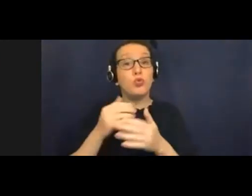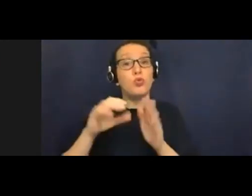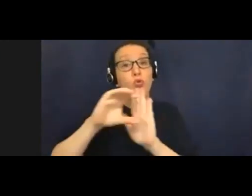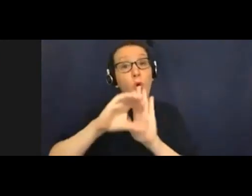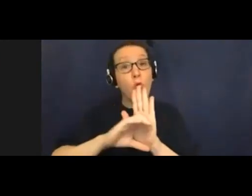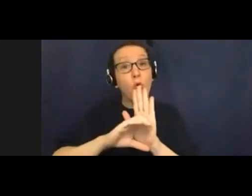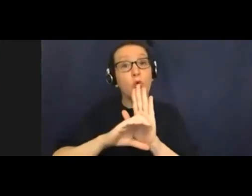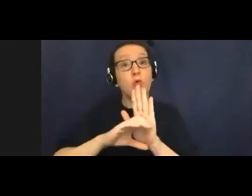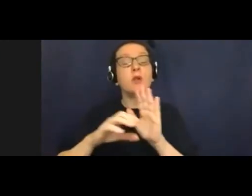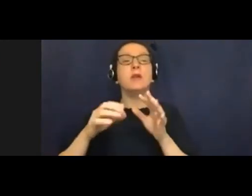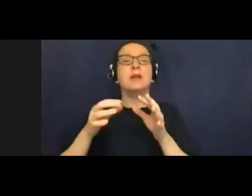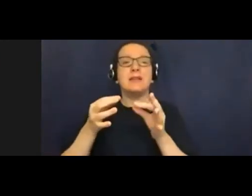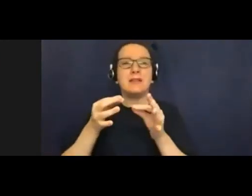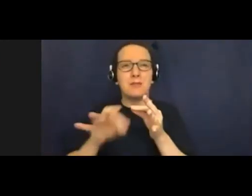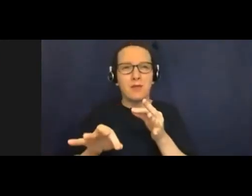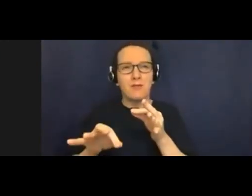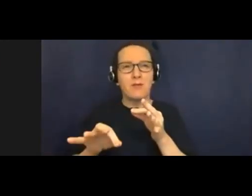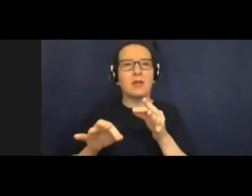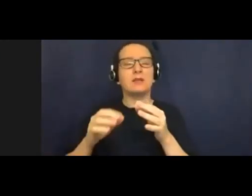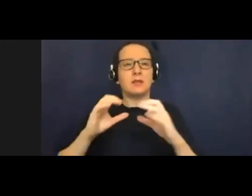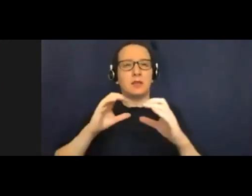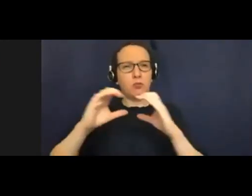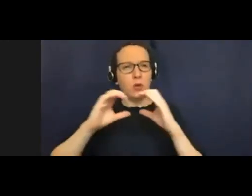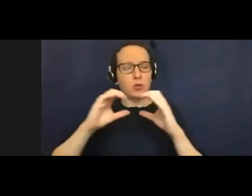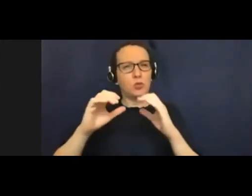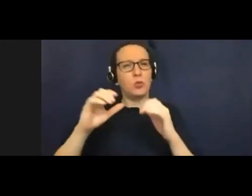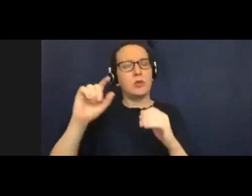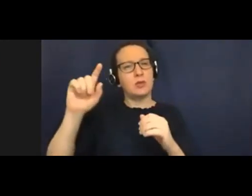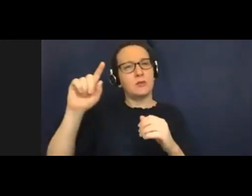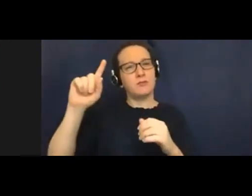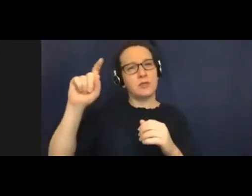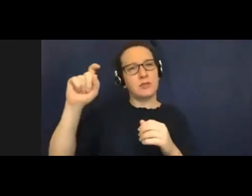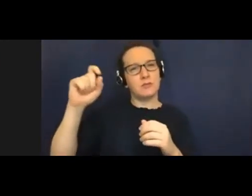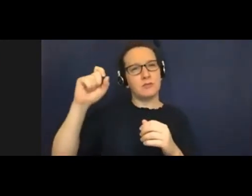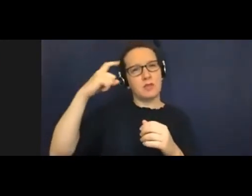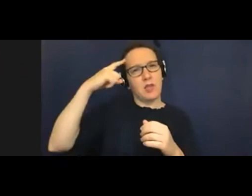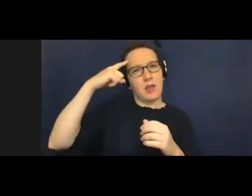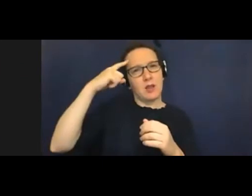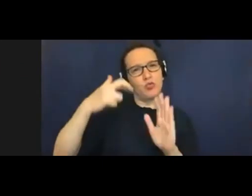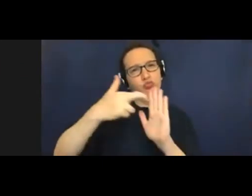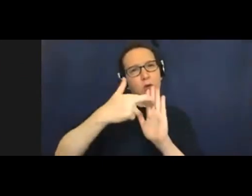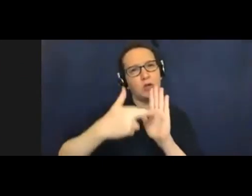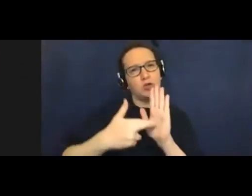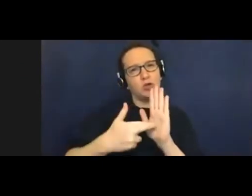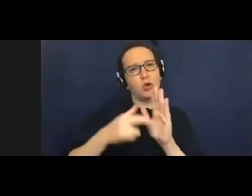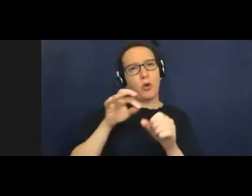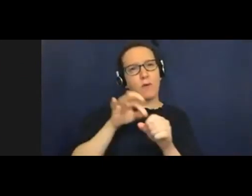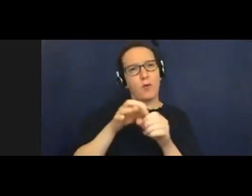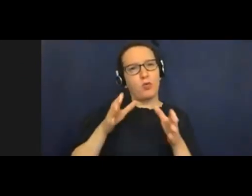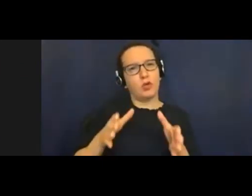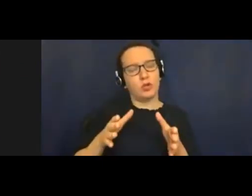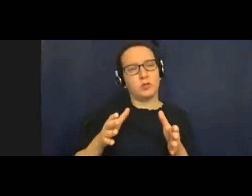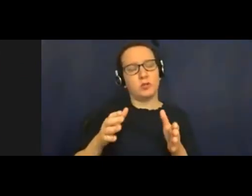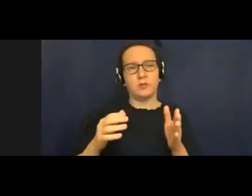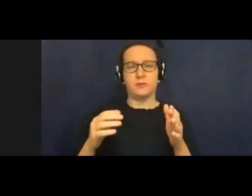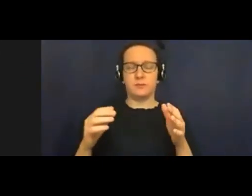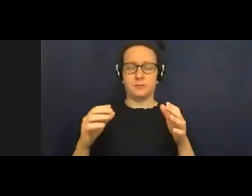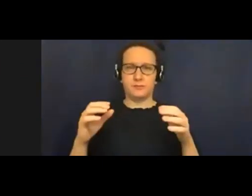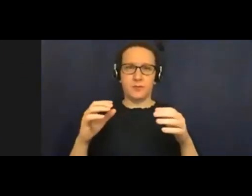the state register of voters, and it makes possible to submit different